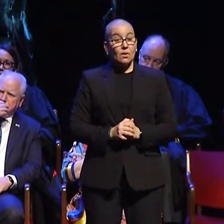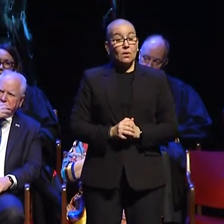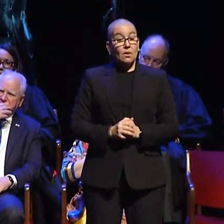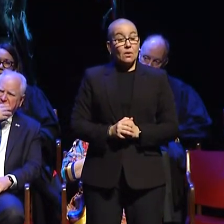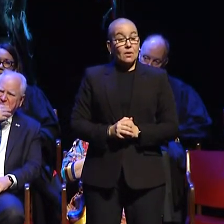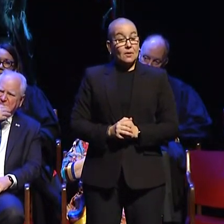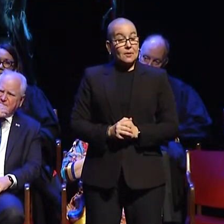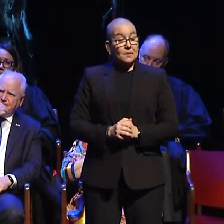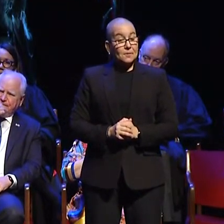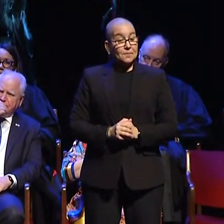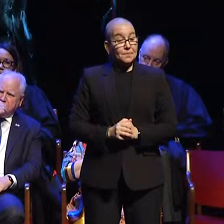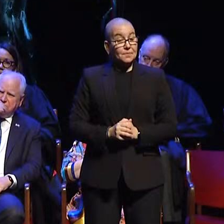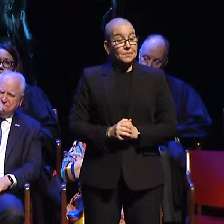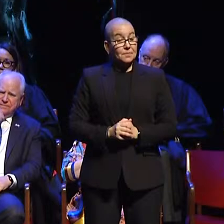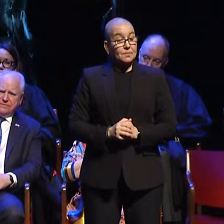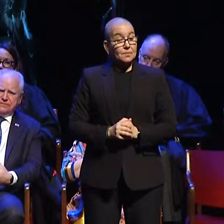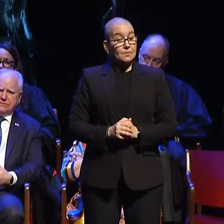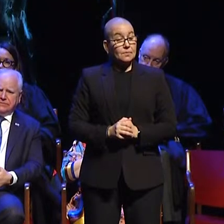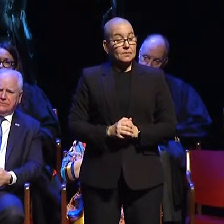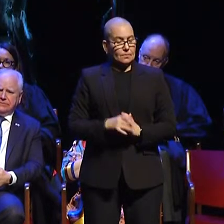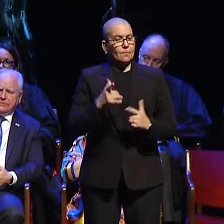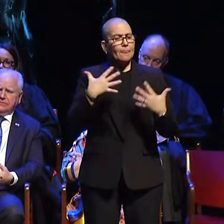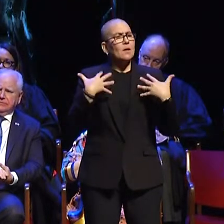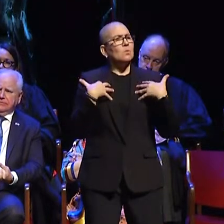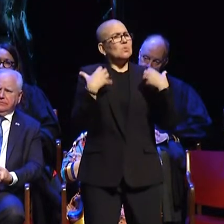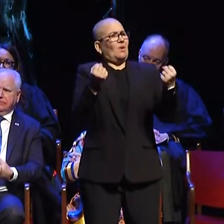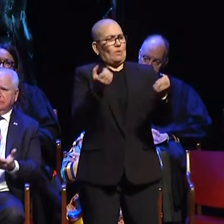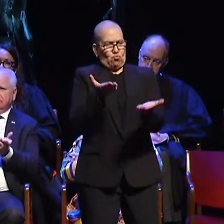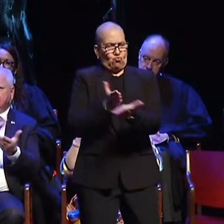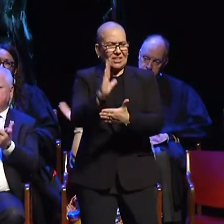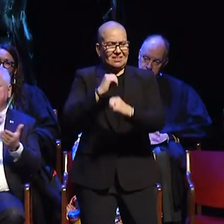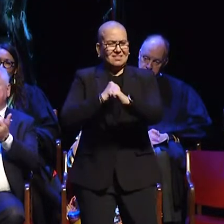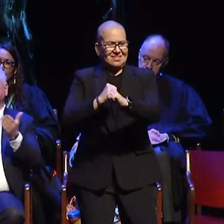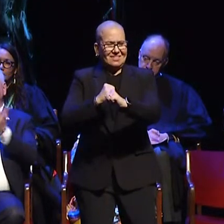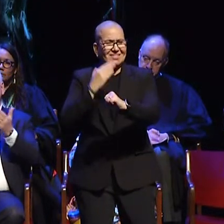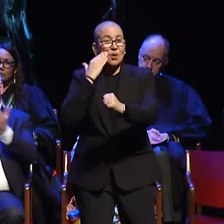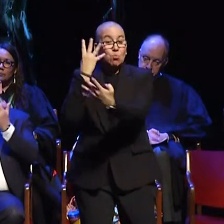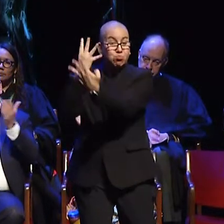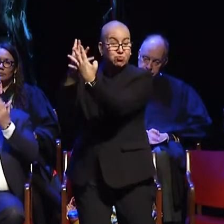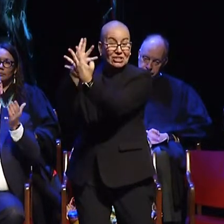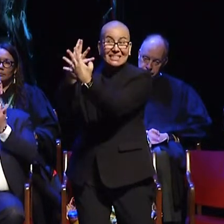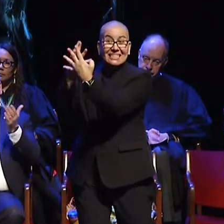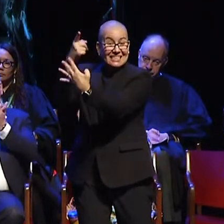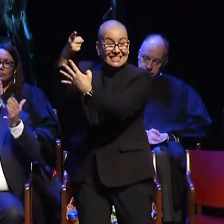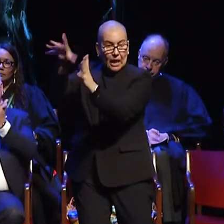And things like restoring the right to vote to those who have left prison behind.